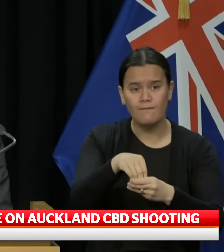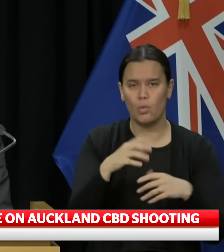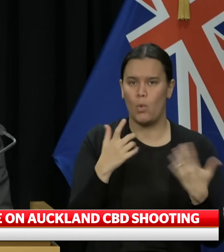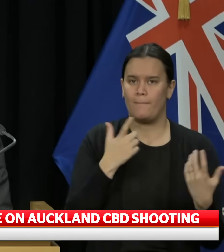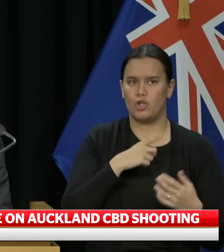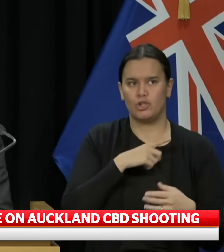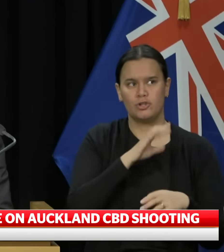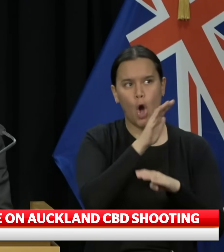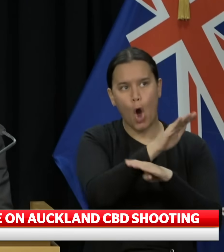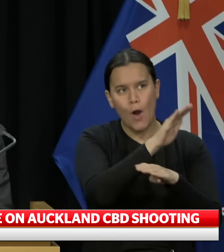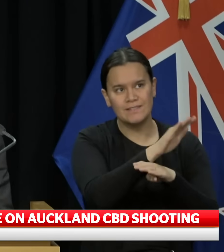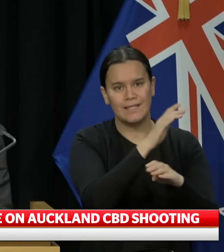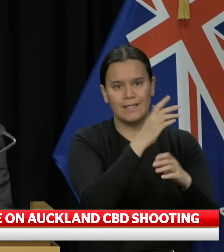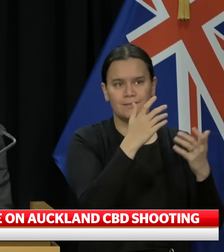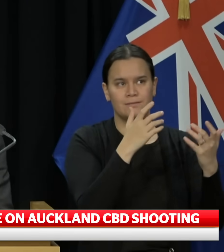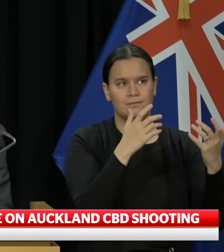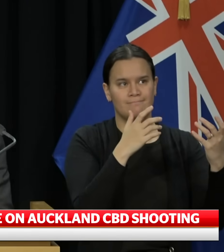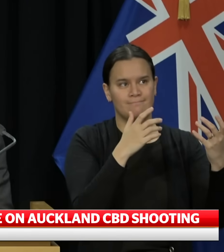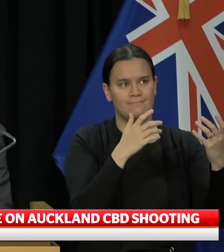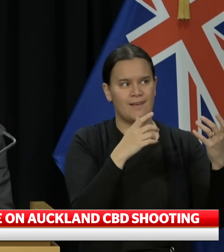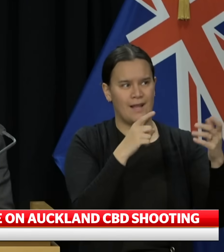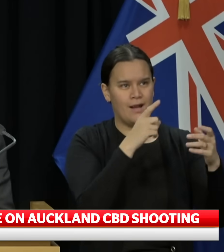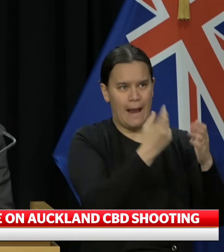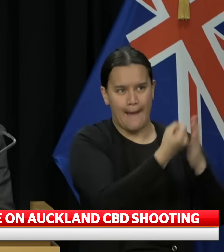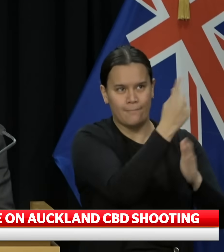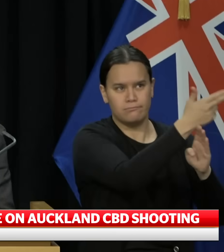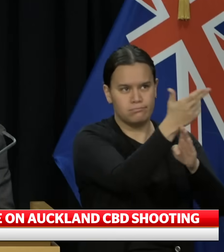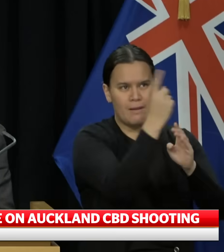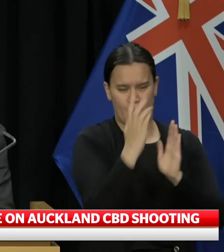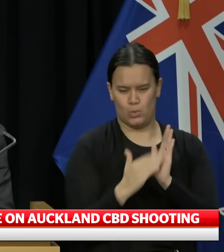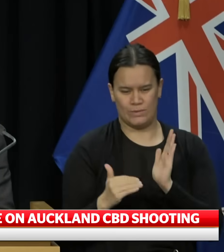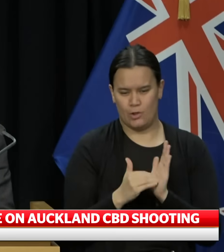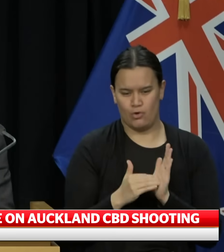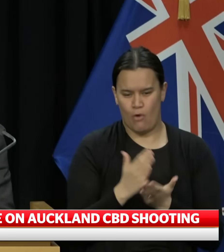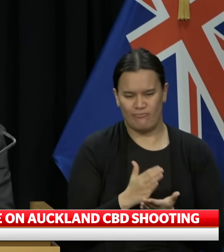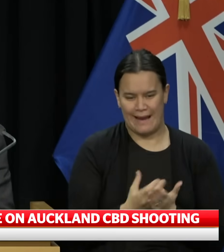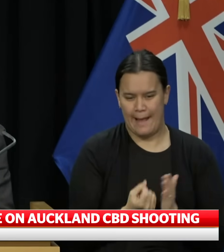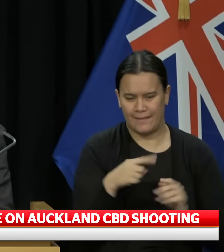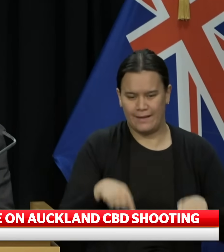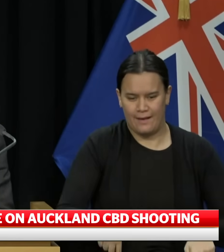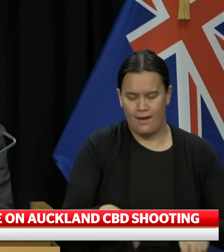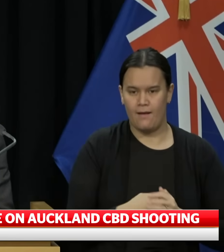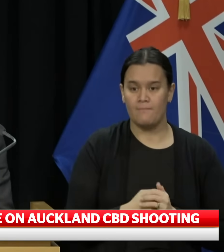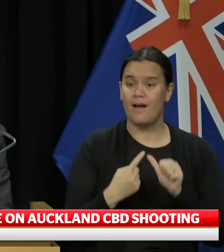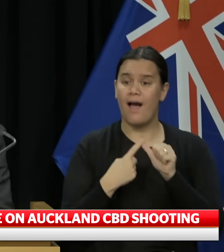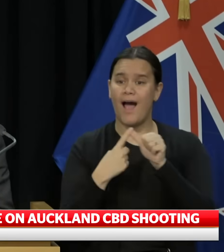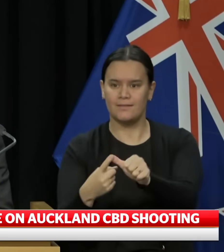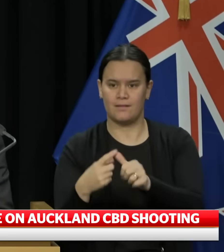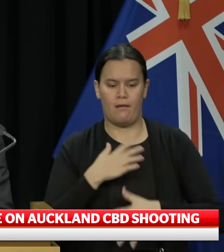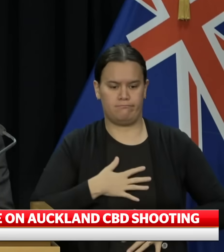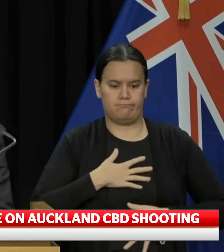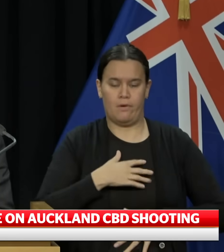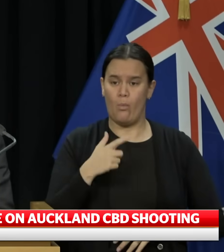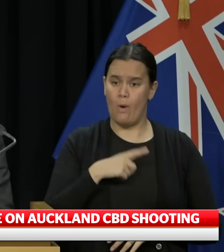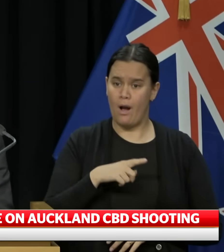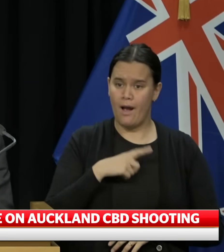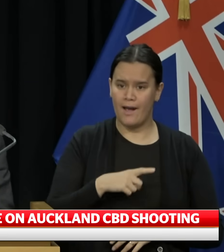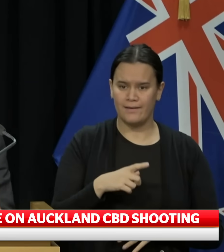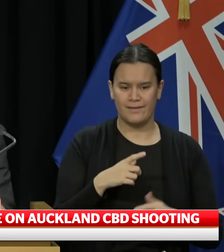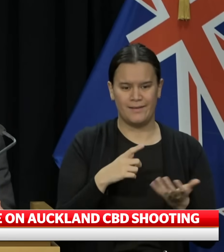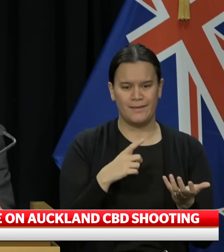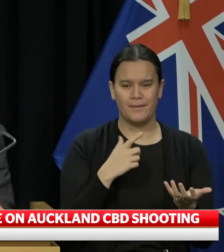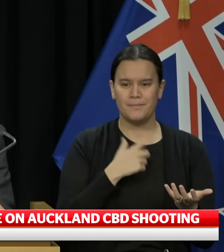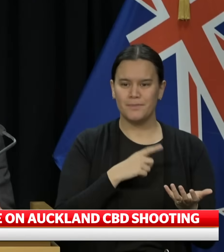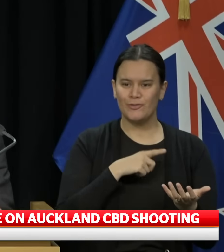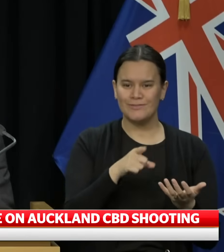me about that? I think any situation where innocent people have lost their lives is something that should upset political leaders,